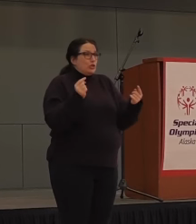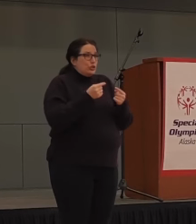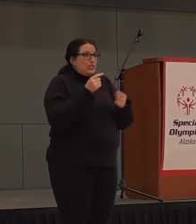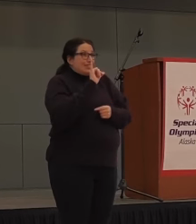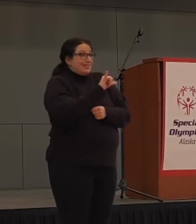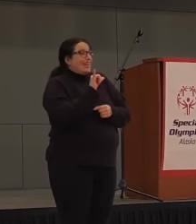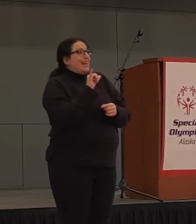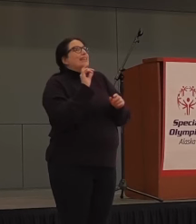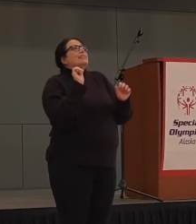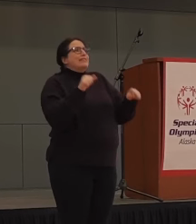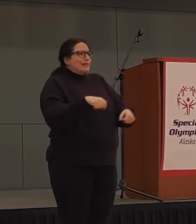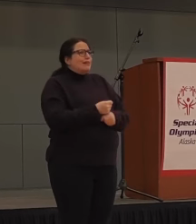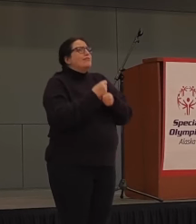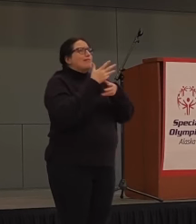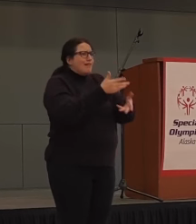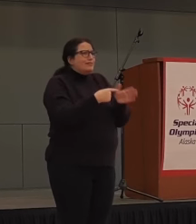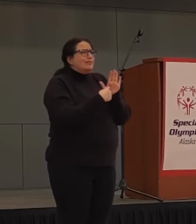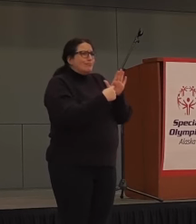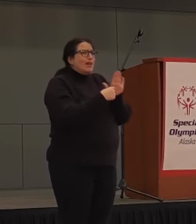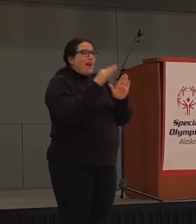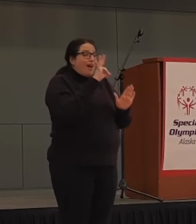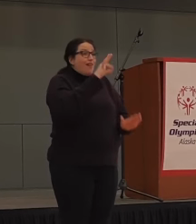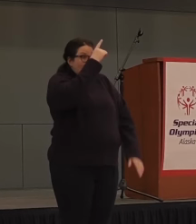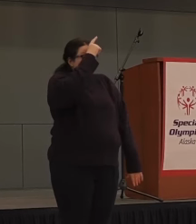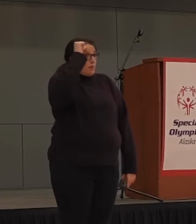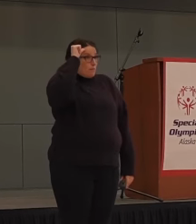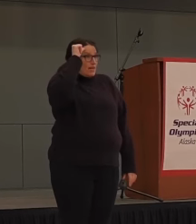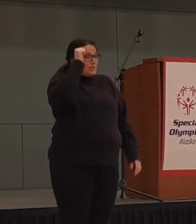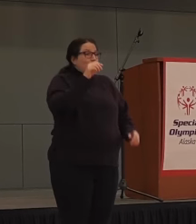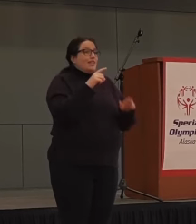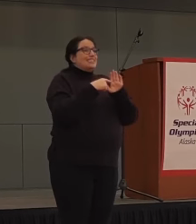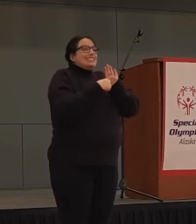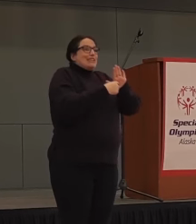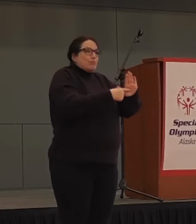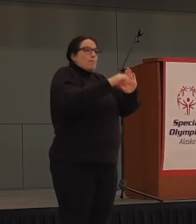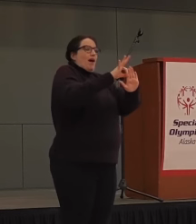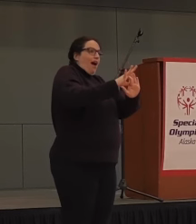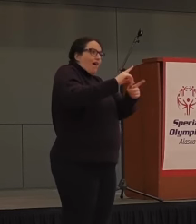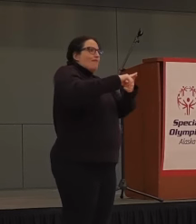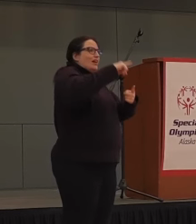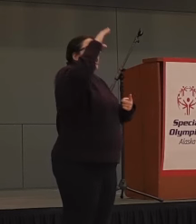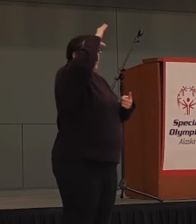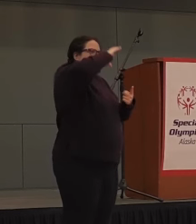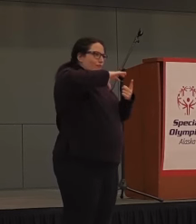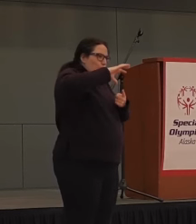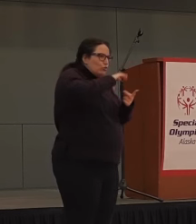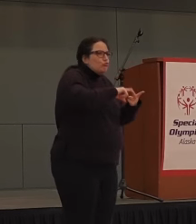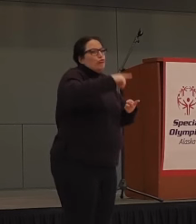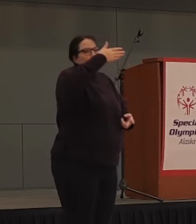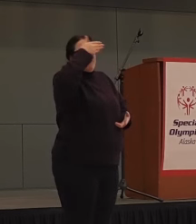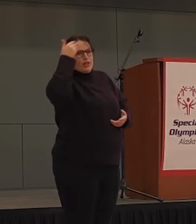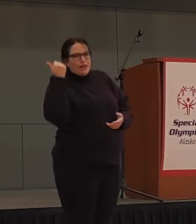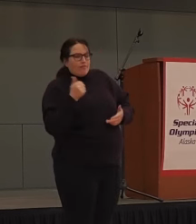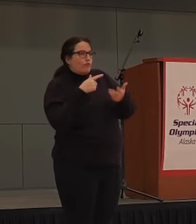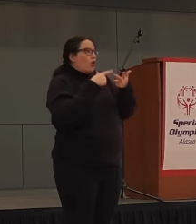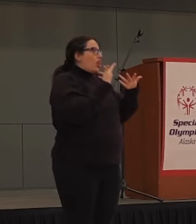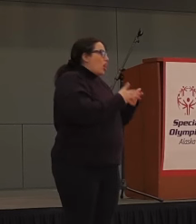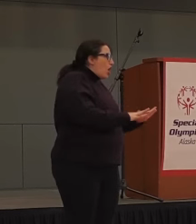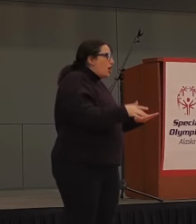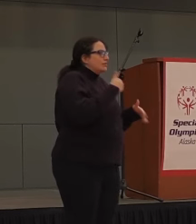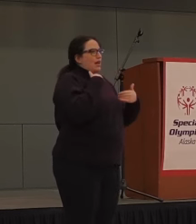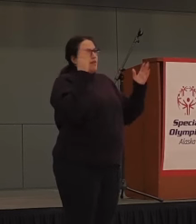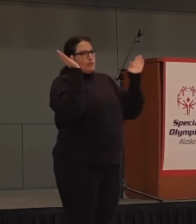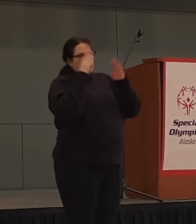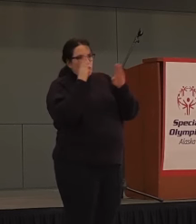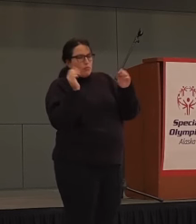of dementia, right? Again, those symptoms of confusion, forgetfulness, getting lost, having trouble with